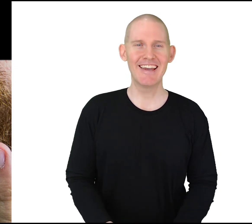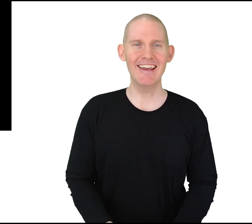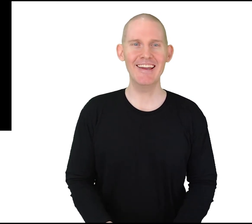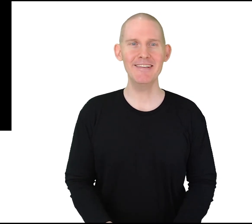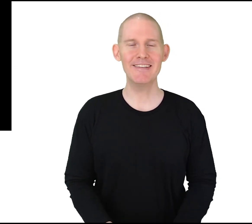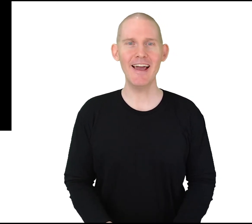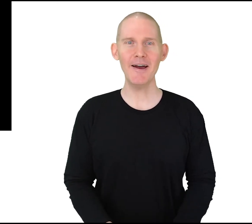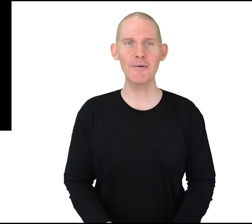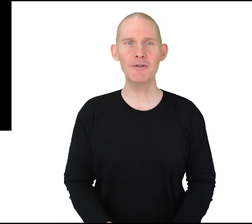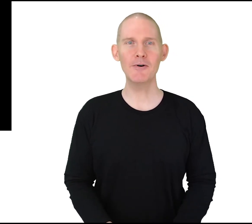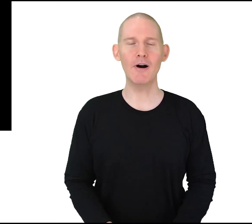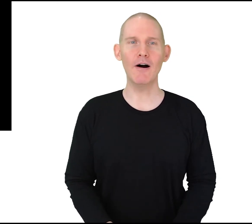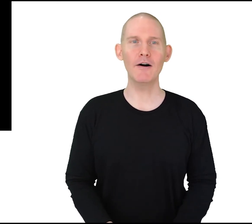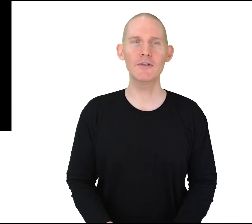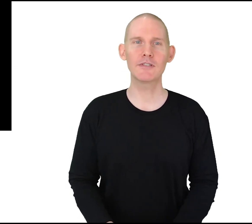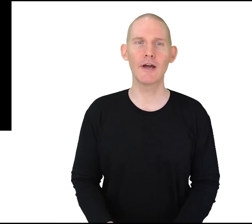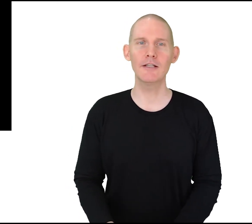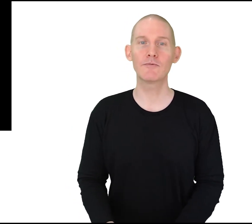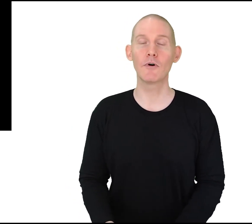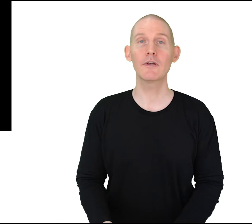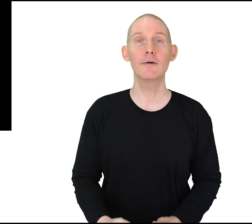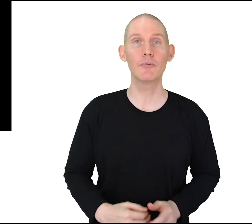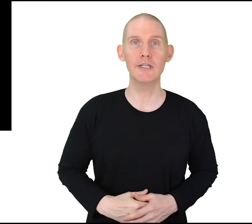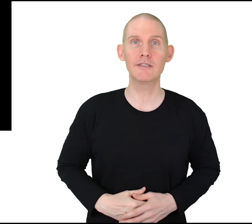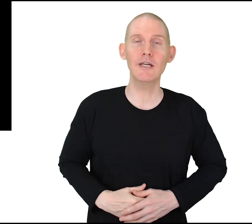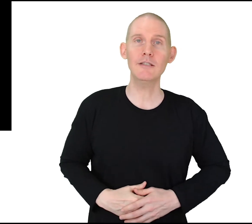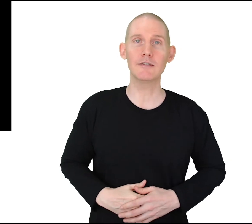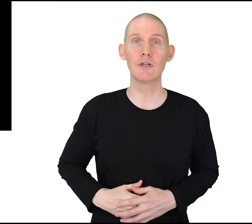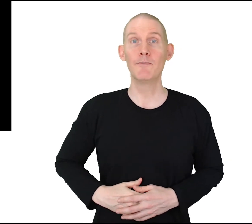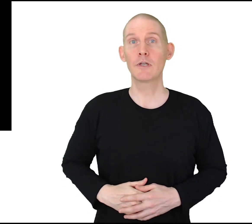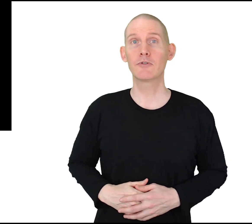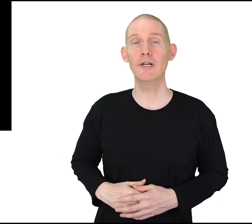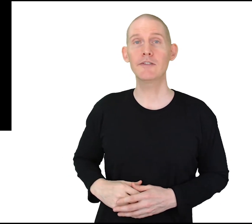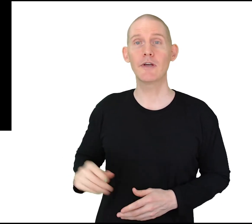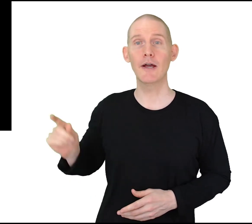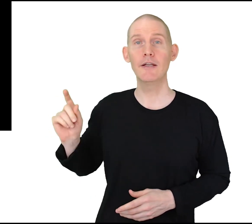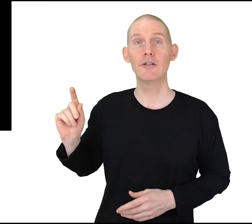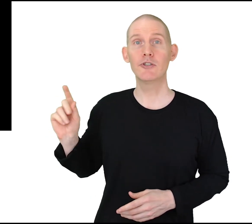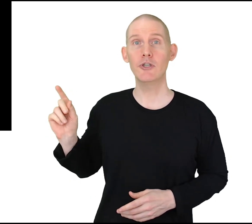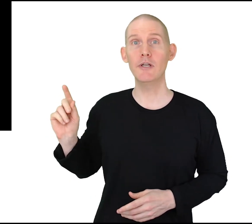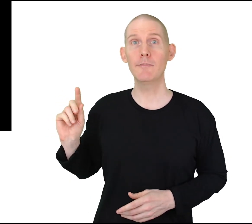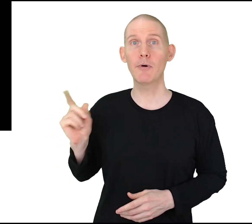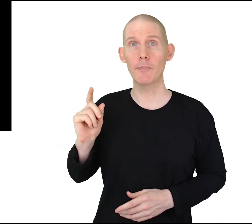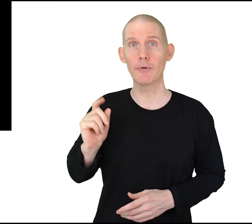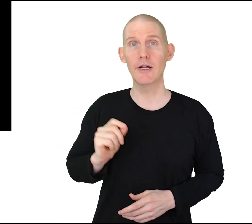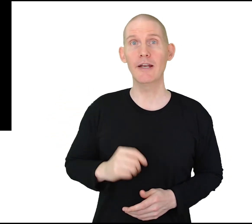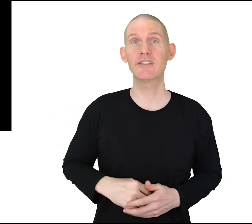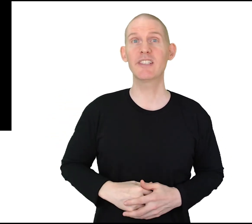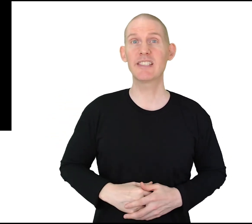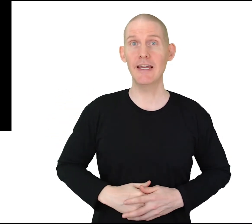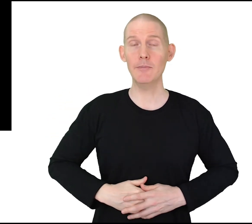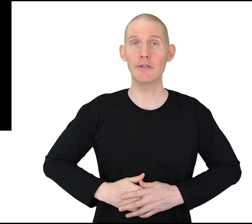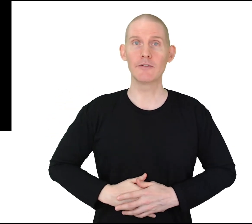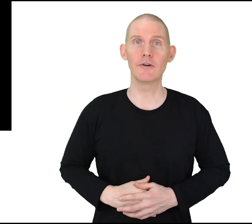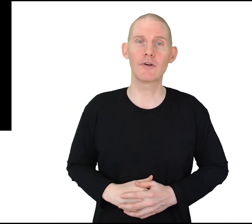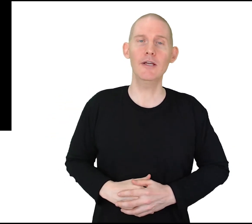And now we know all the signs for the complete sentence. So let's sign she burp, and it's the statement. Okay, here we